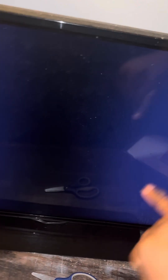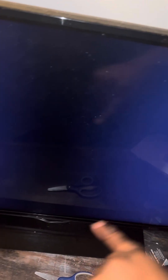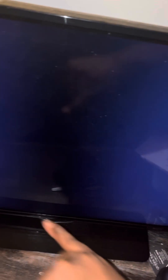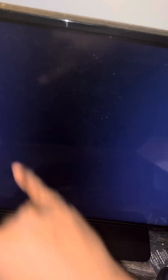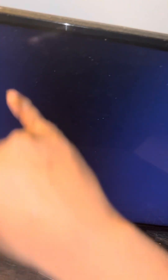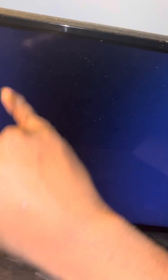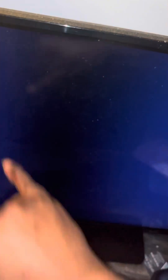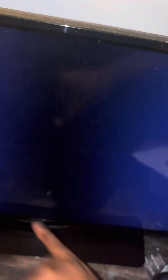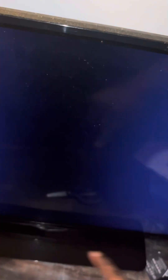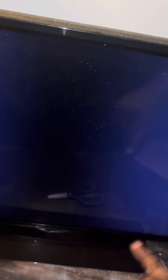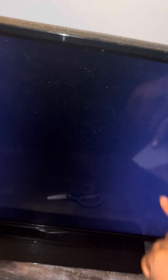J,